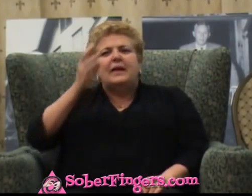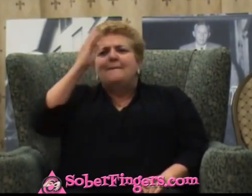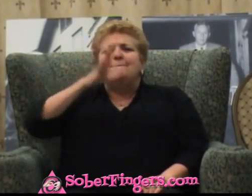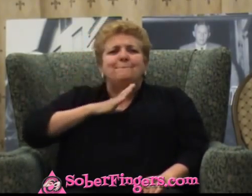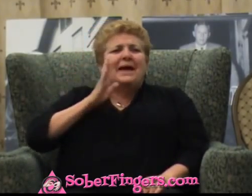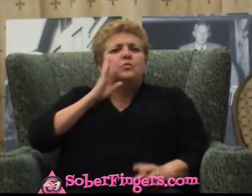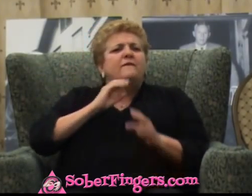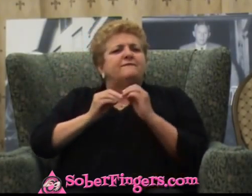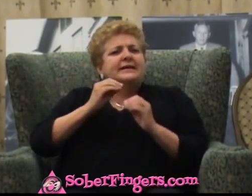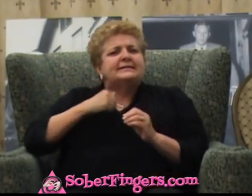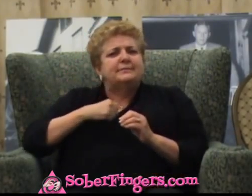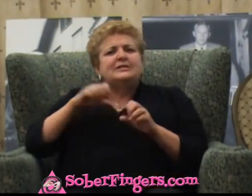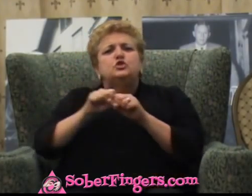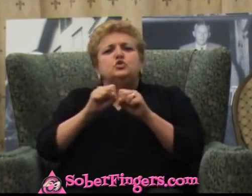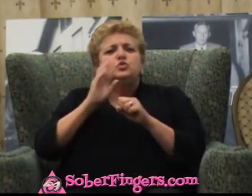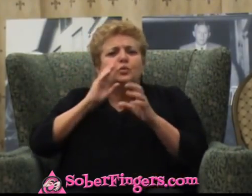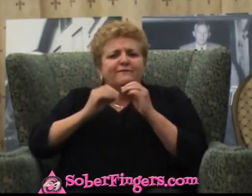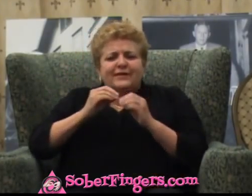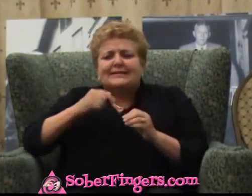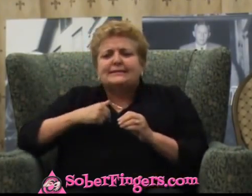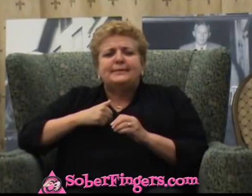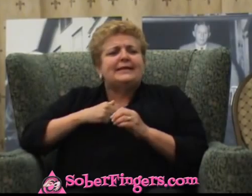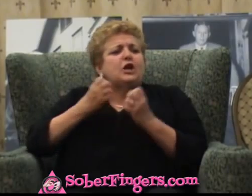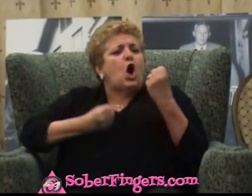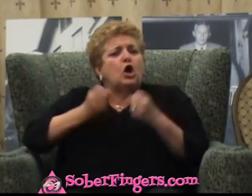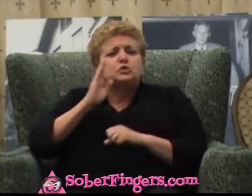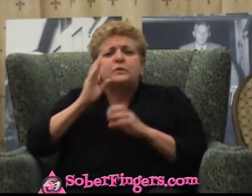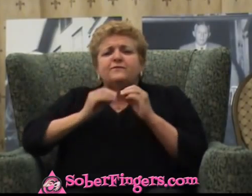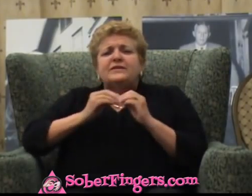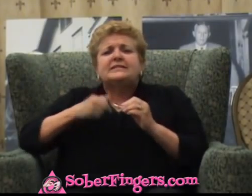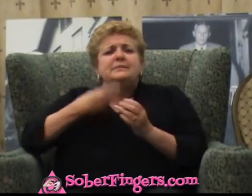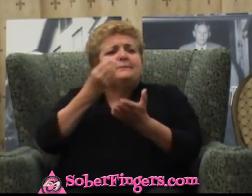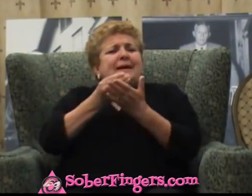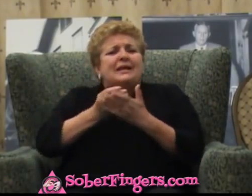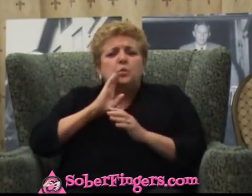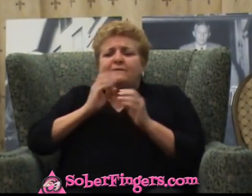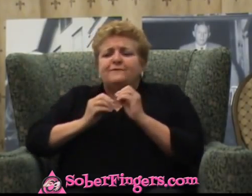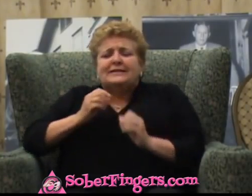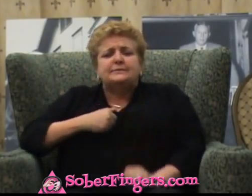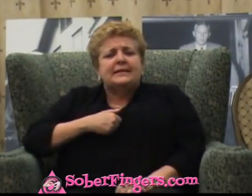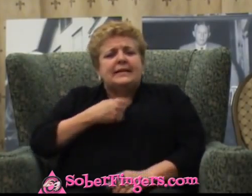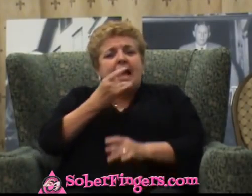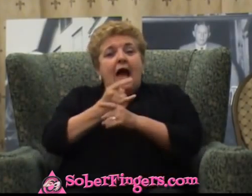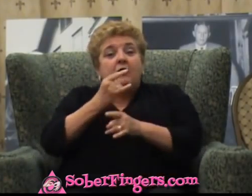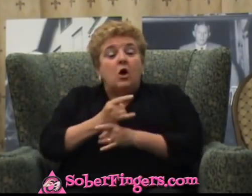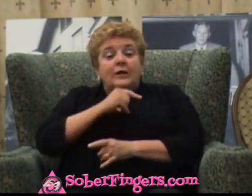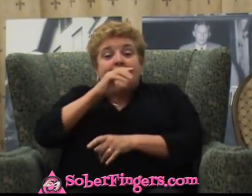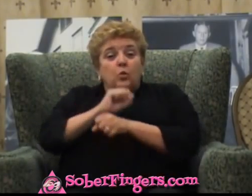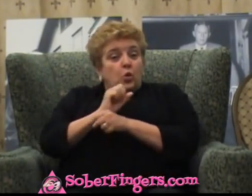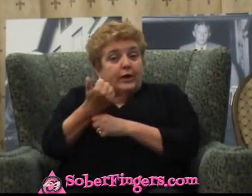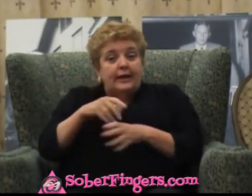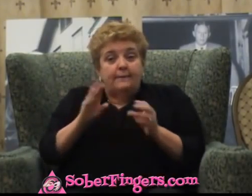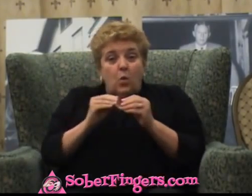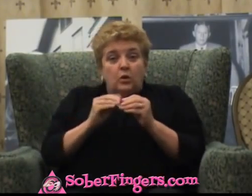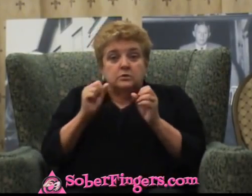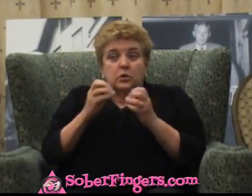me, shoes fix me, cars fix me. Everything fixes me. Alcohol wasn't fixing me anymore, so this guy had to fix me.